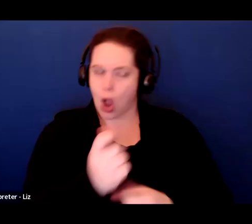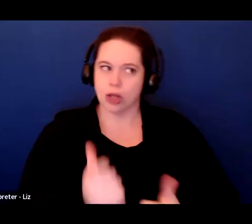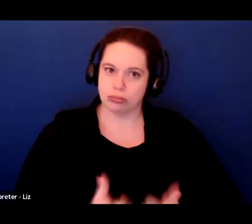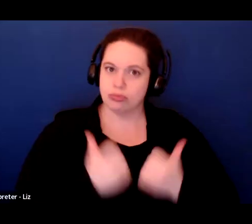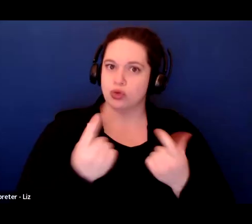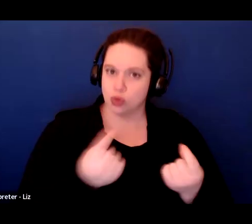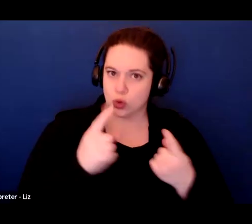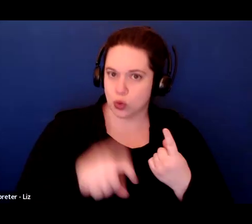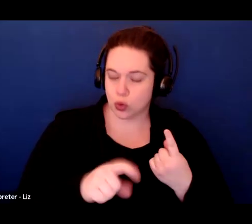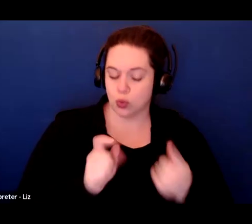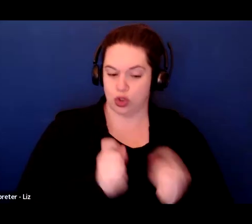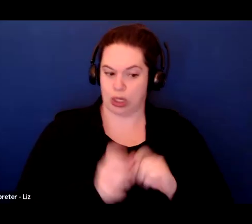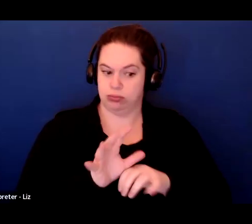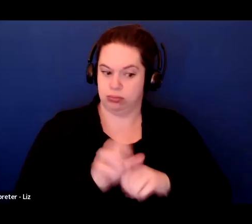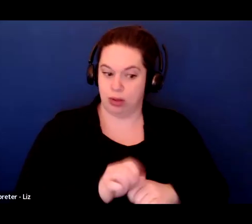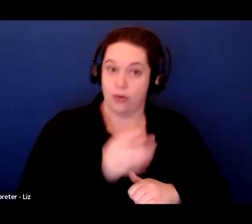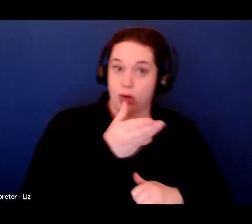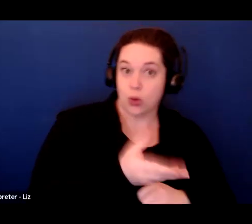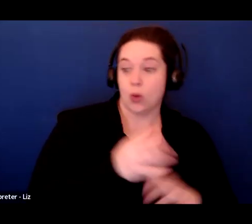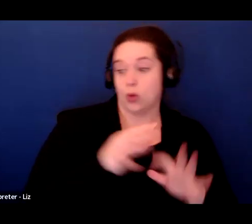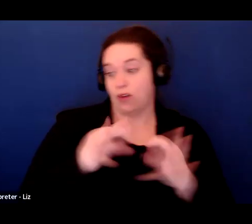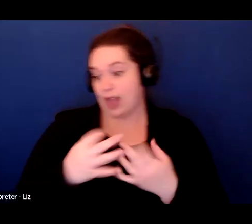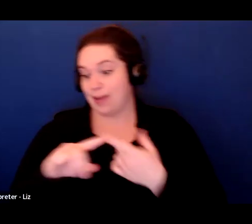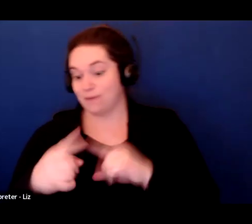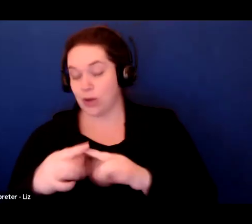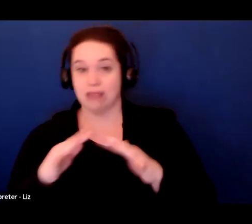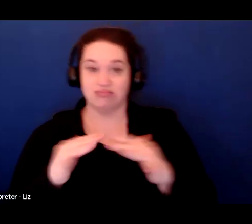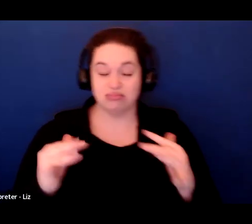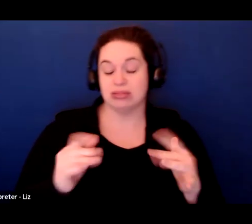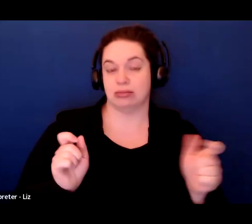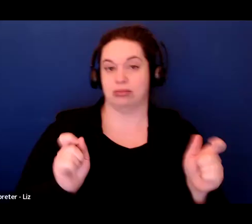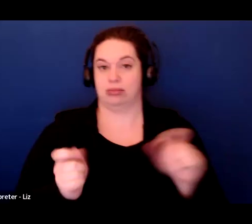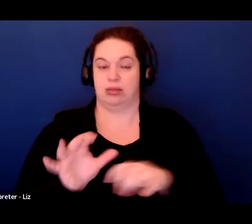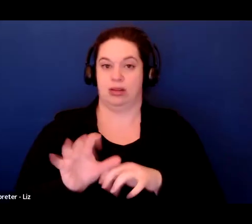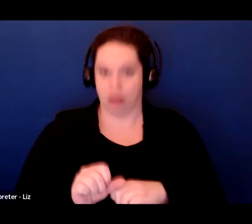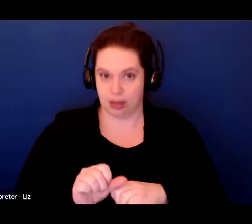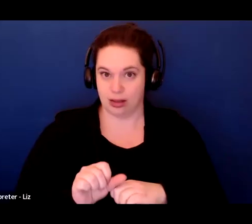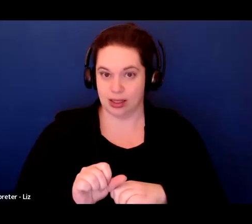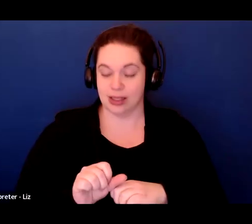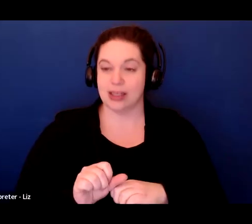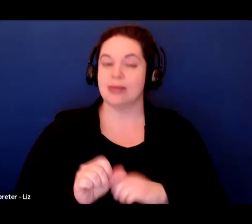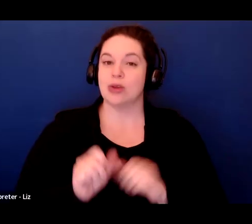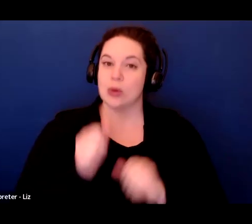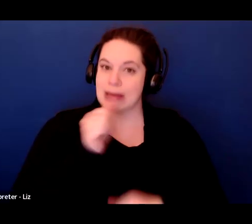for you, for your family, for your friends. But, if you keep going with